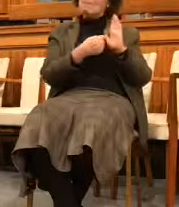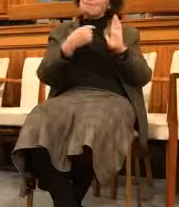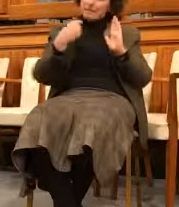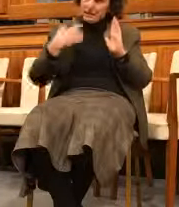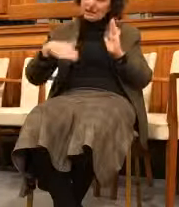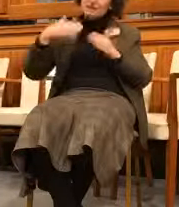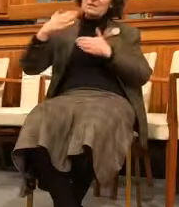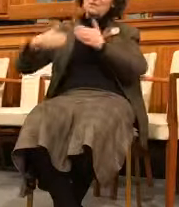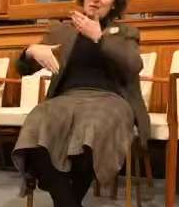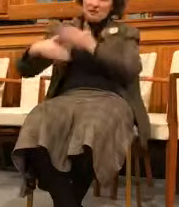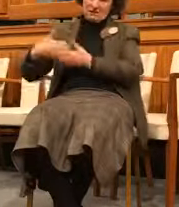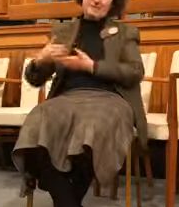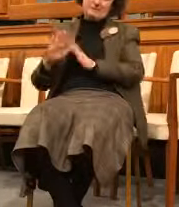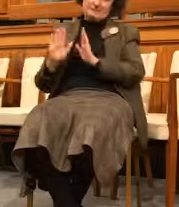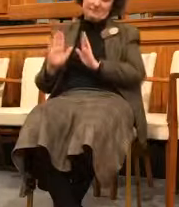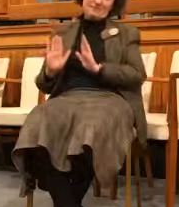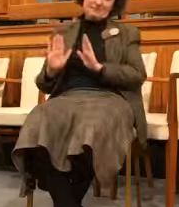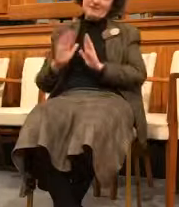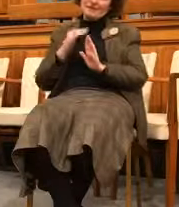believe. Let's pray together.